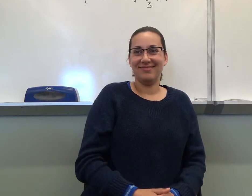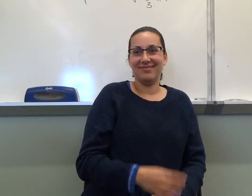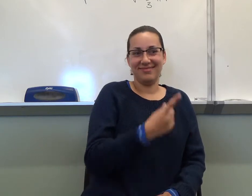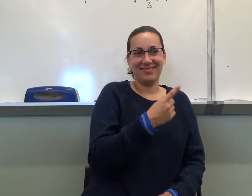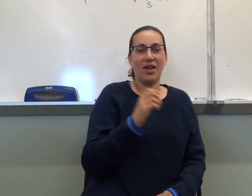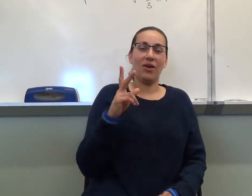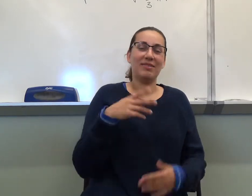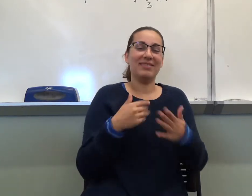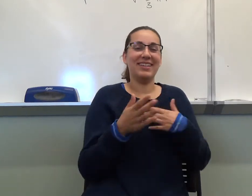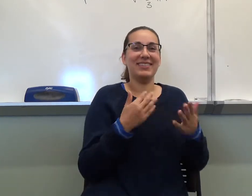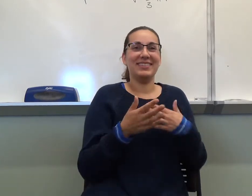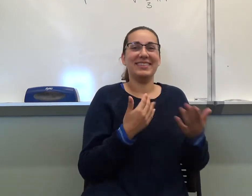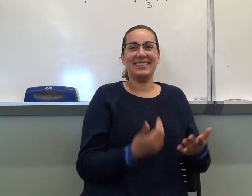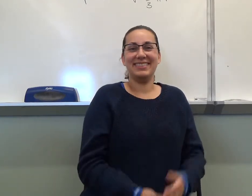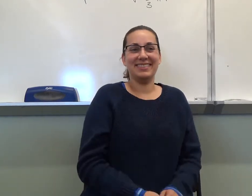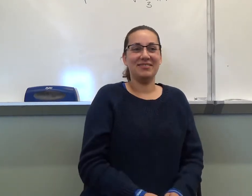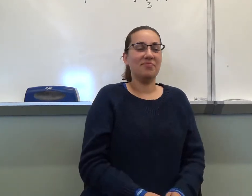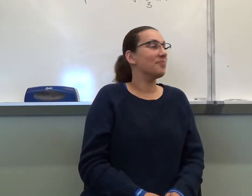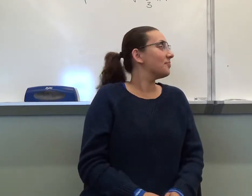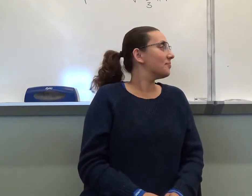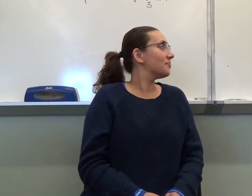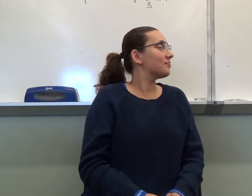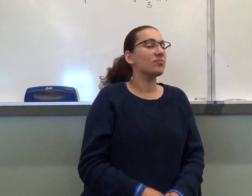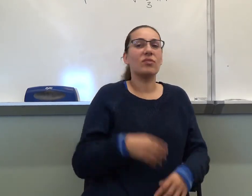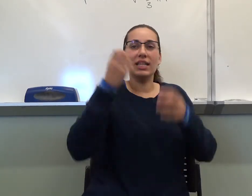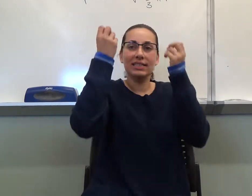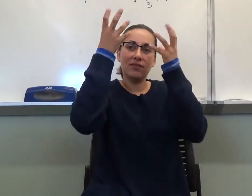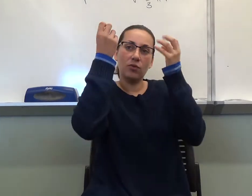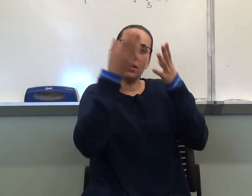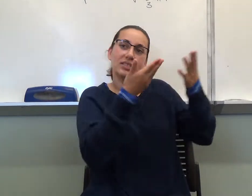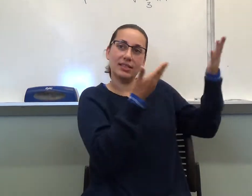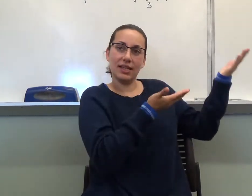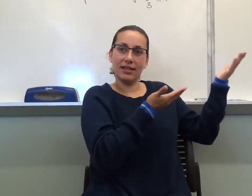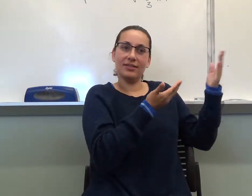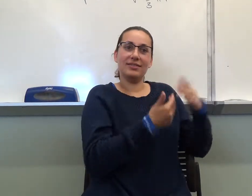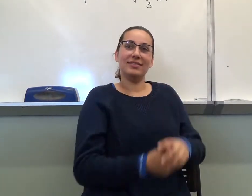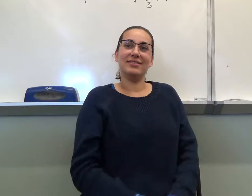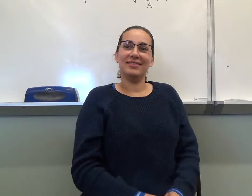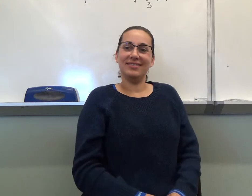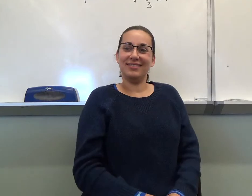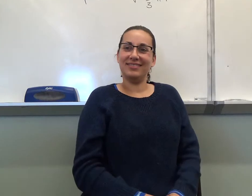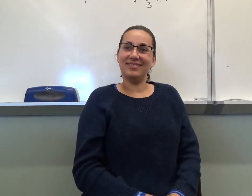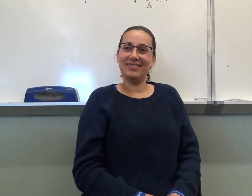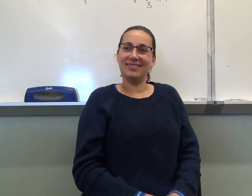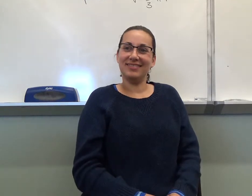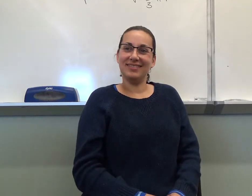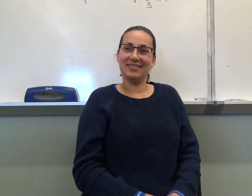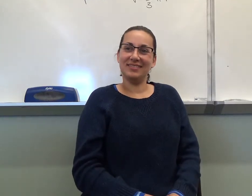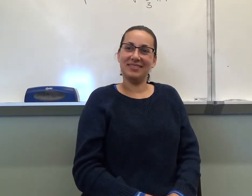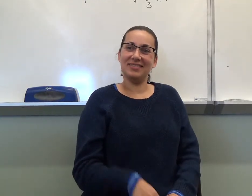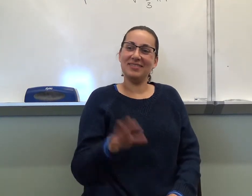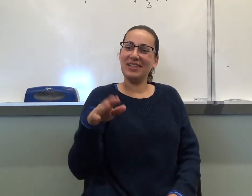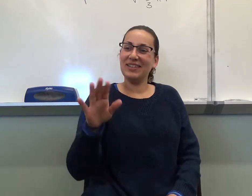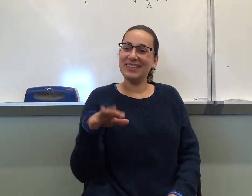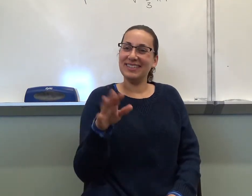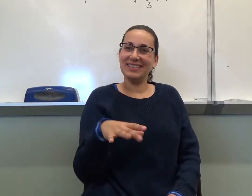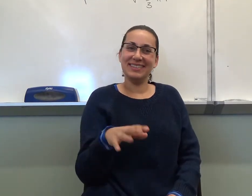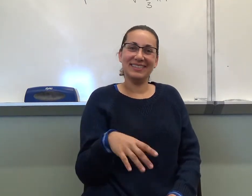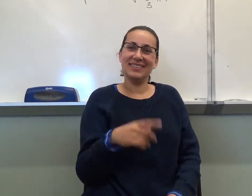Okay, so you can get information. And as I say, there's lots of information here. You have 1, 2, 3, 4,